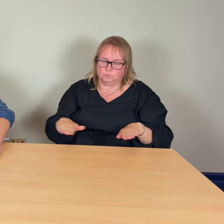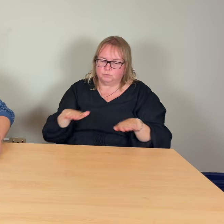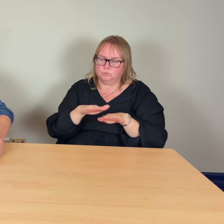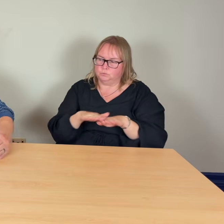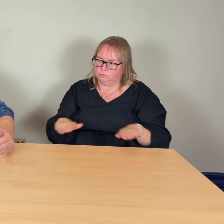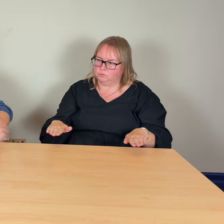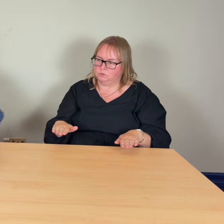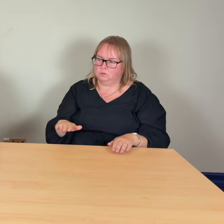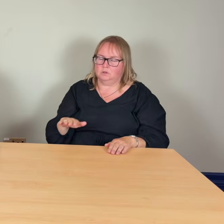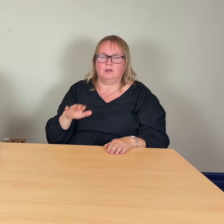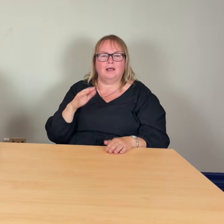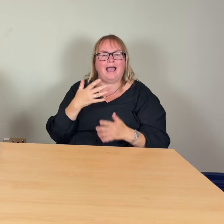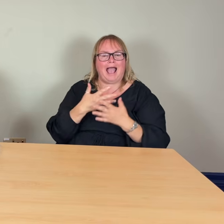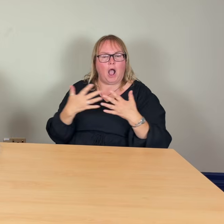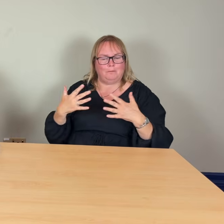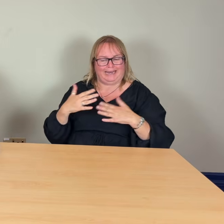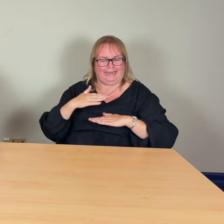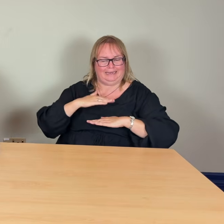To 5 layers.